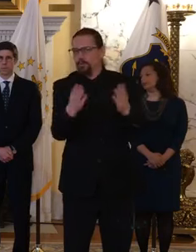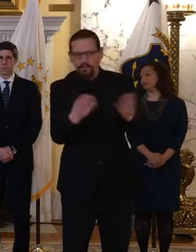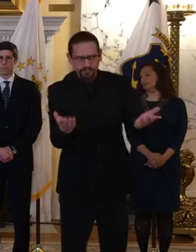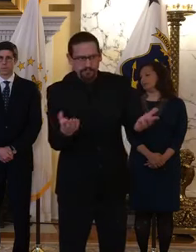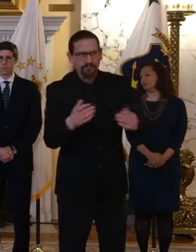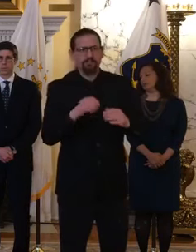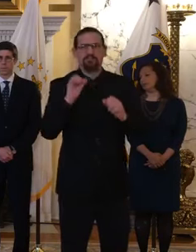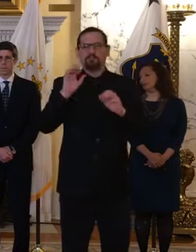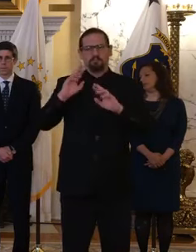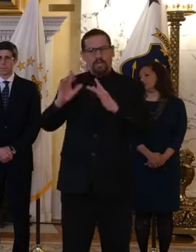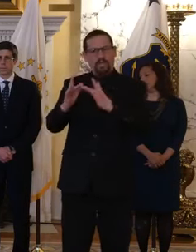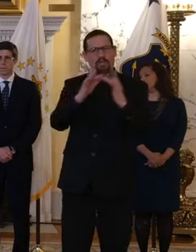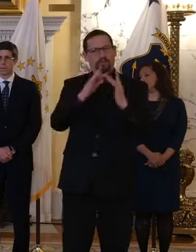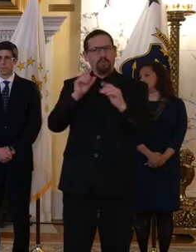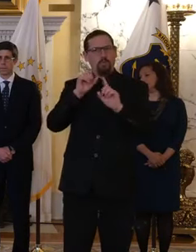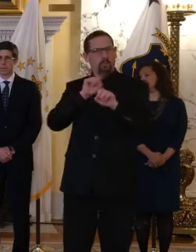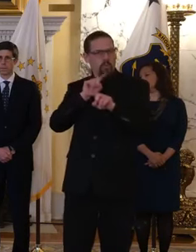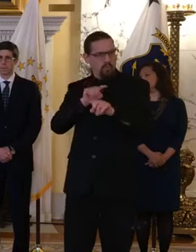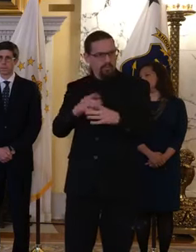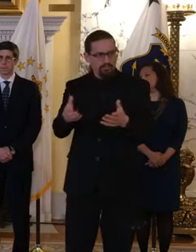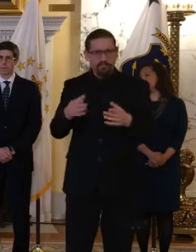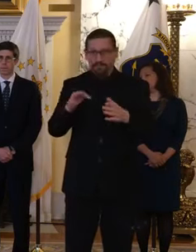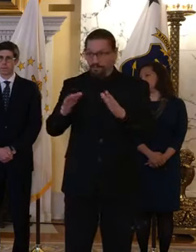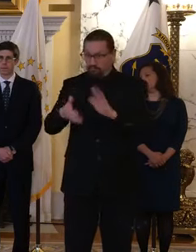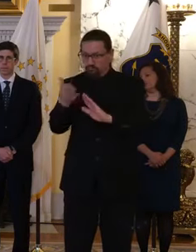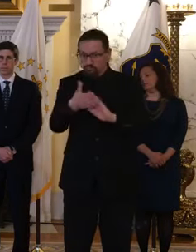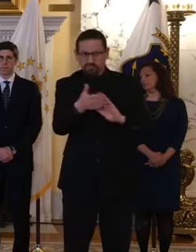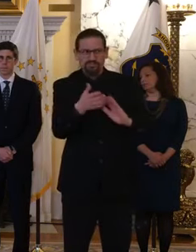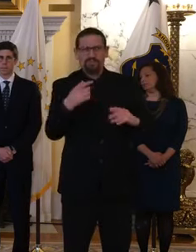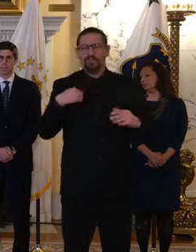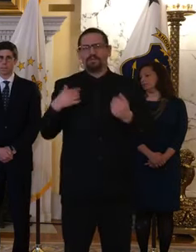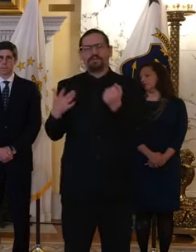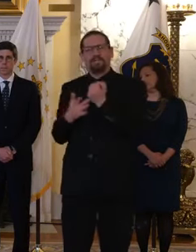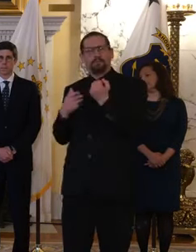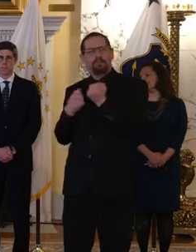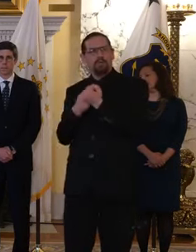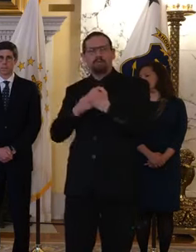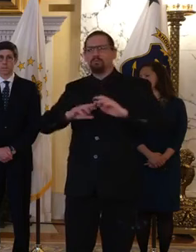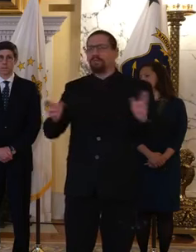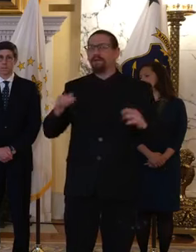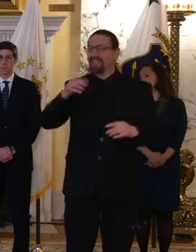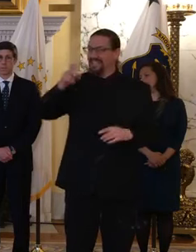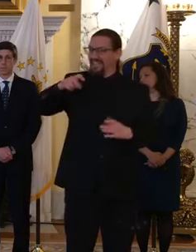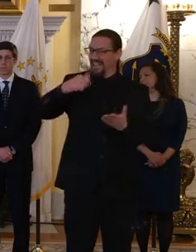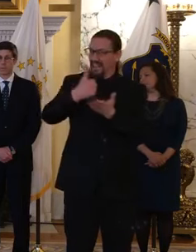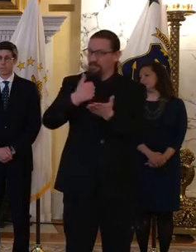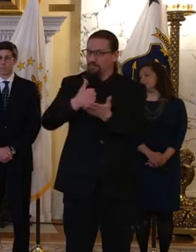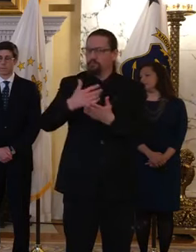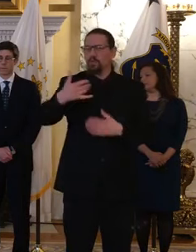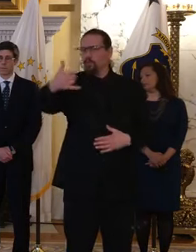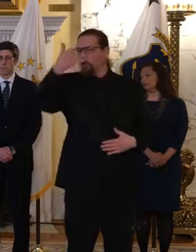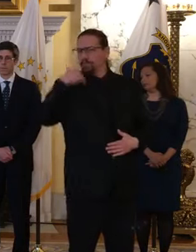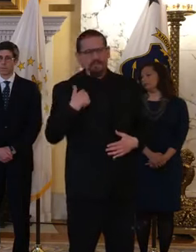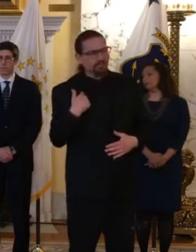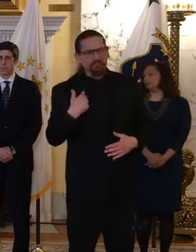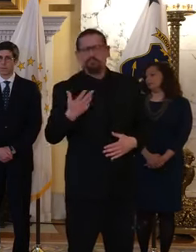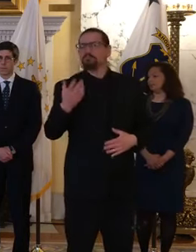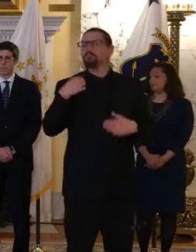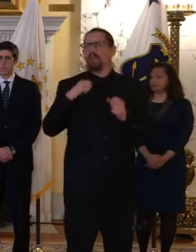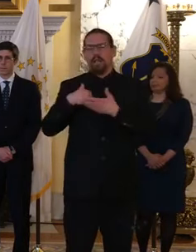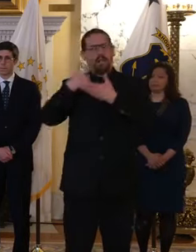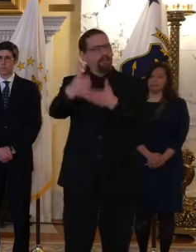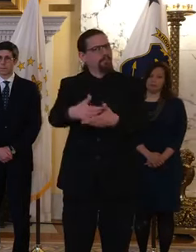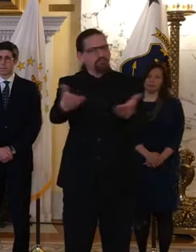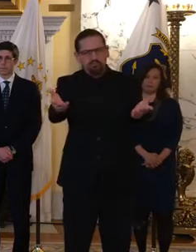I'd encourage it. If they need technical assistance, call us. If they want to set up a delivery service, that's another option. Also, the new unemployment